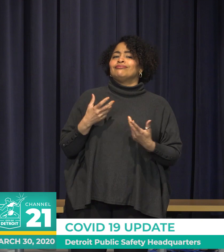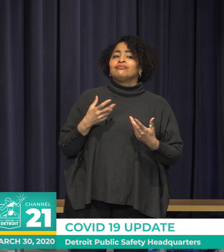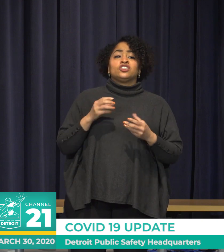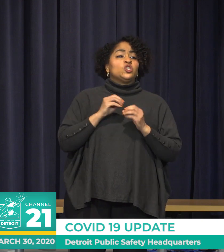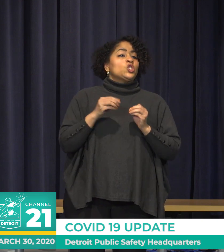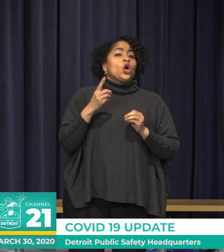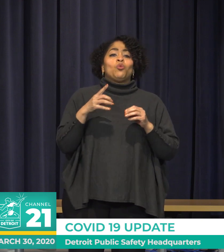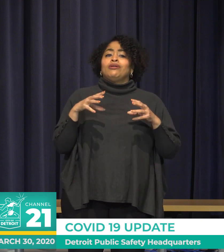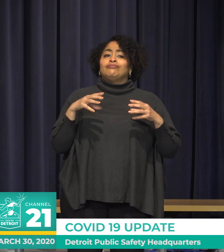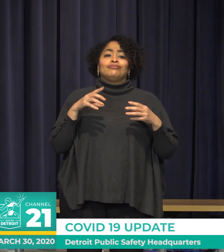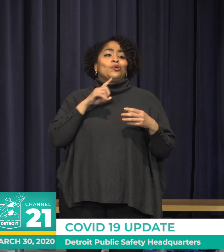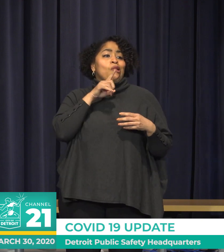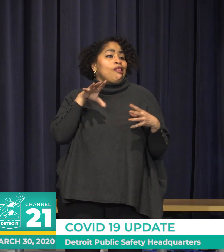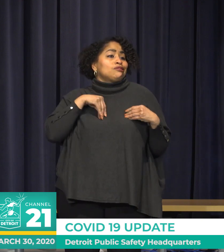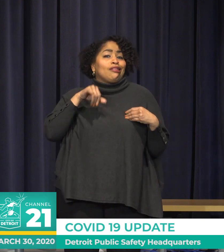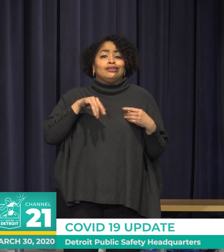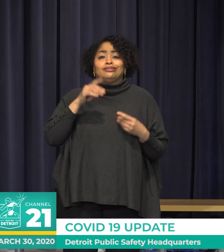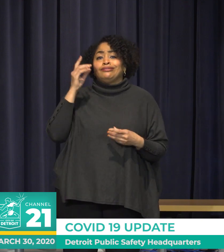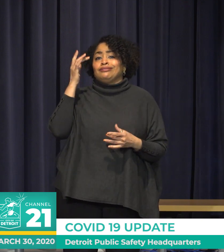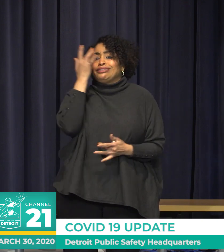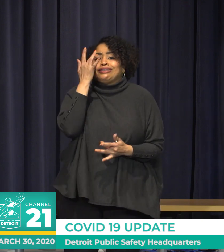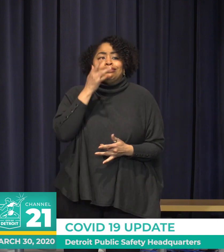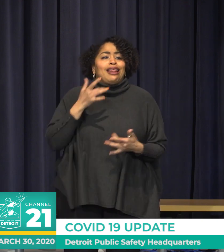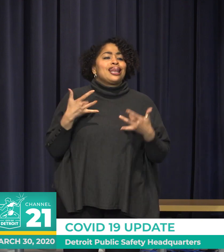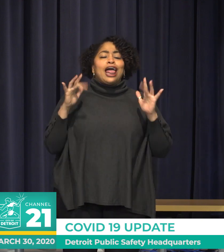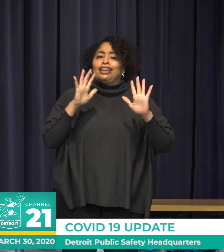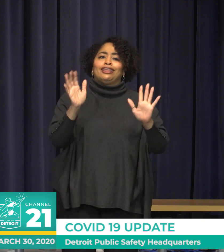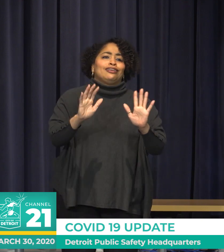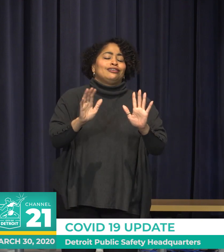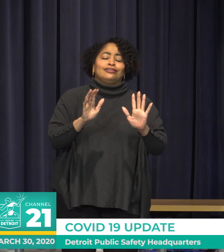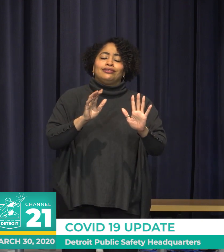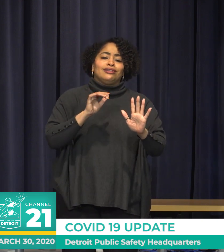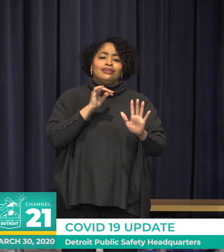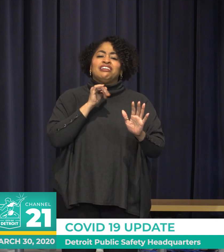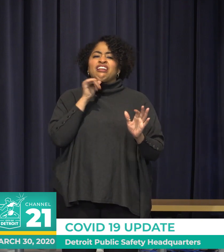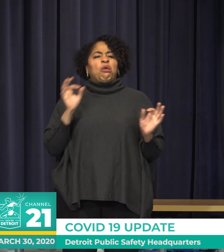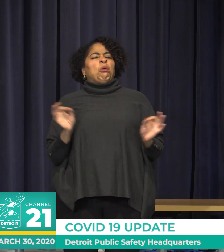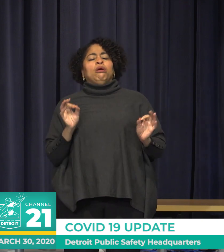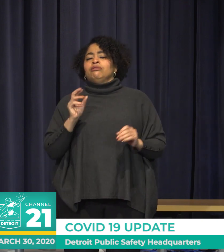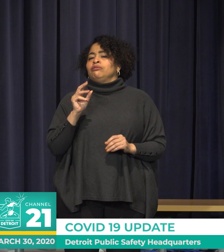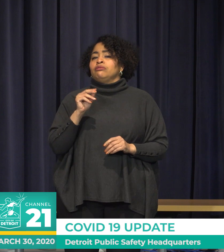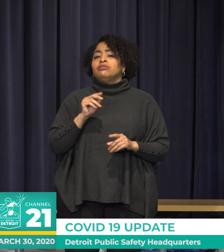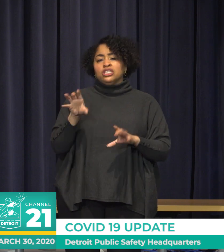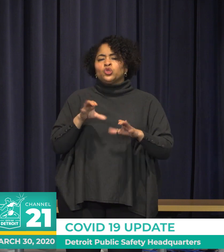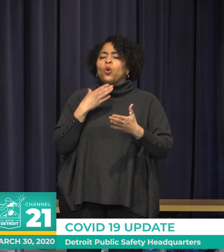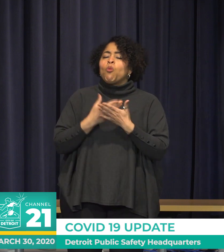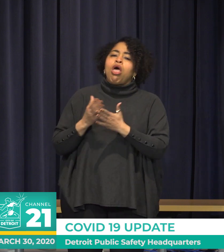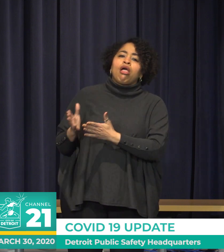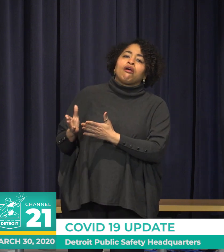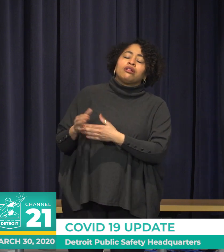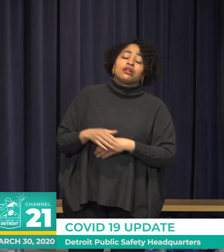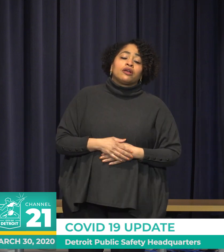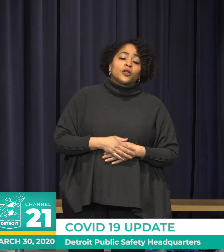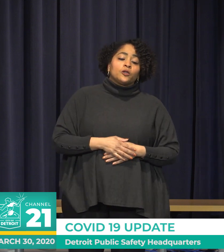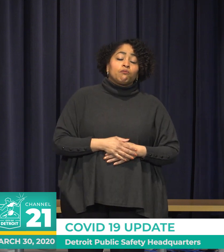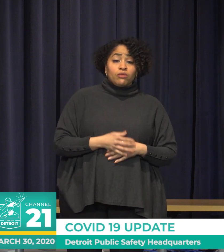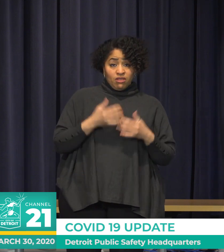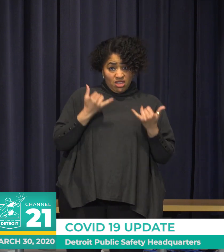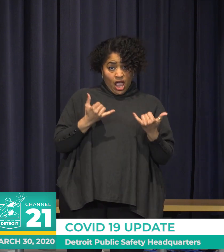Nobody takes this disease lightly, but he continues to do well. We have at this